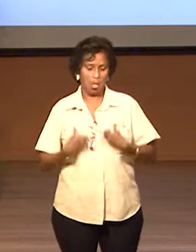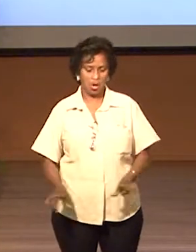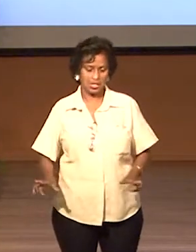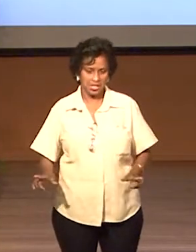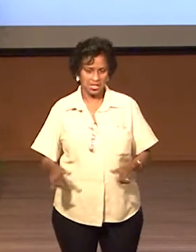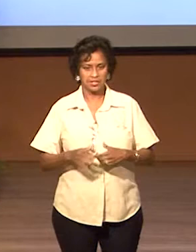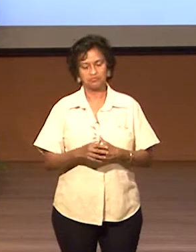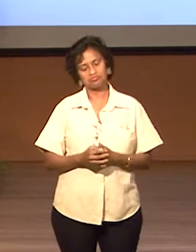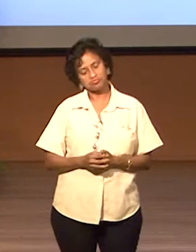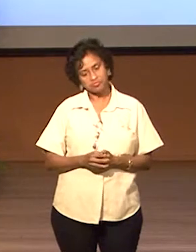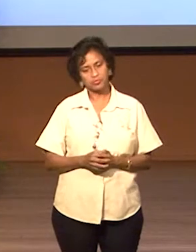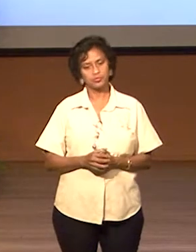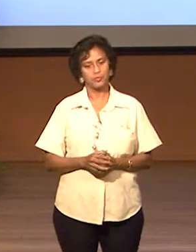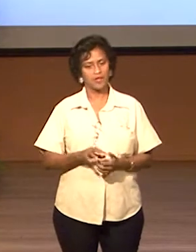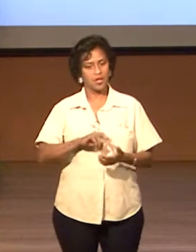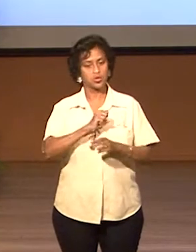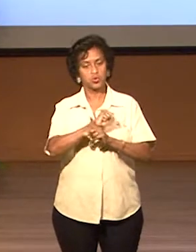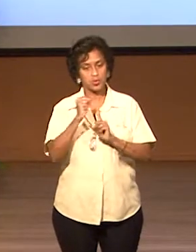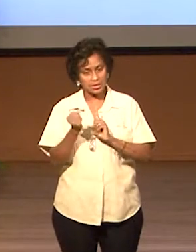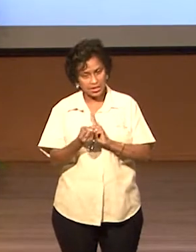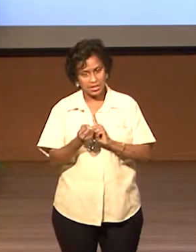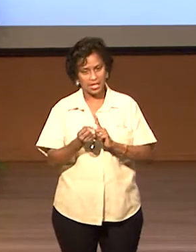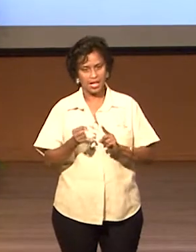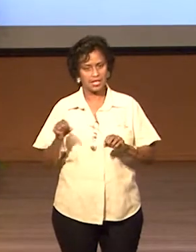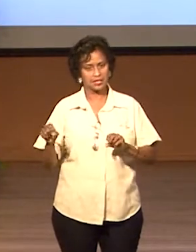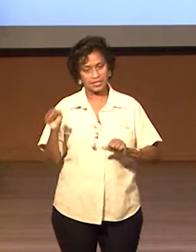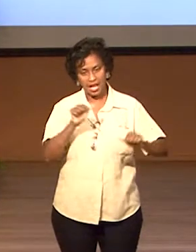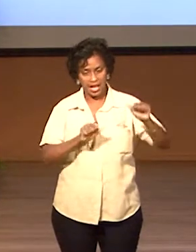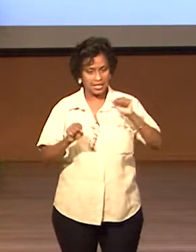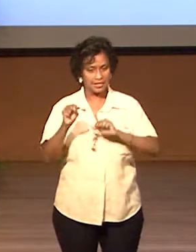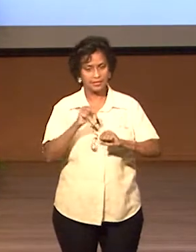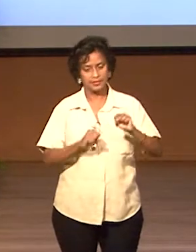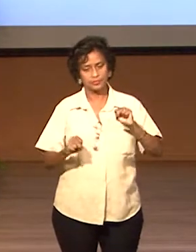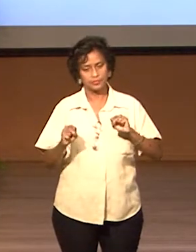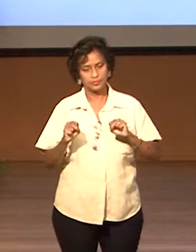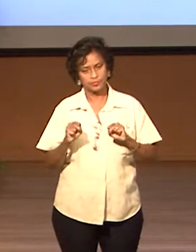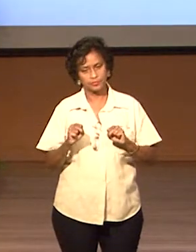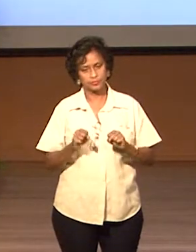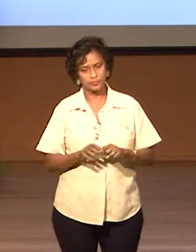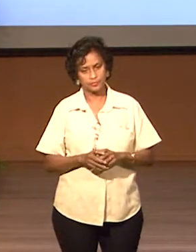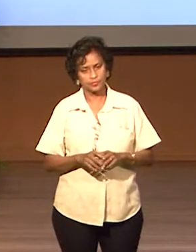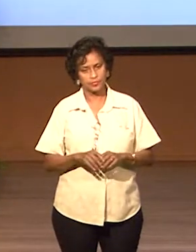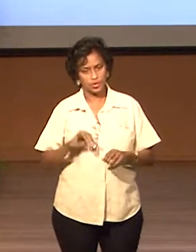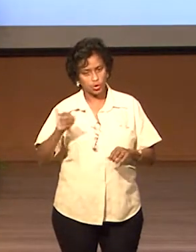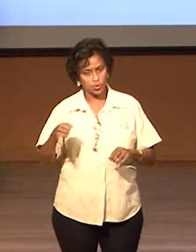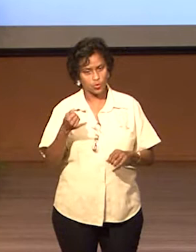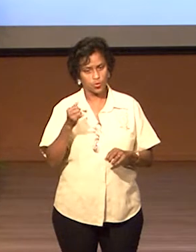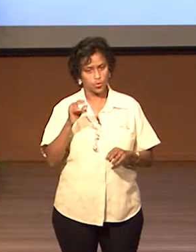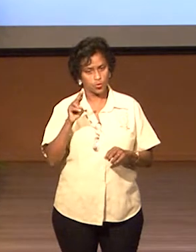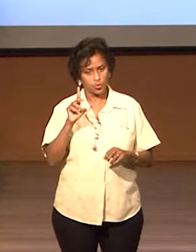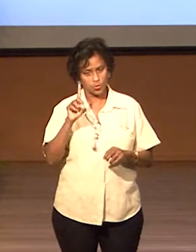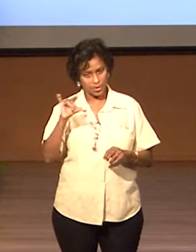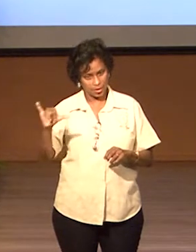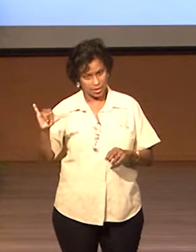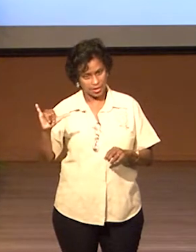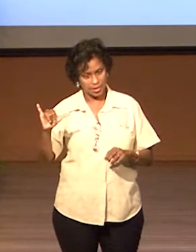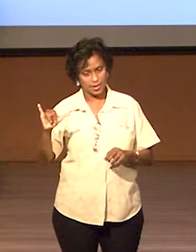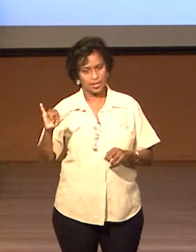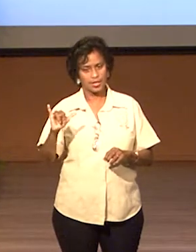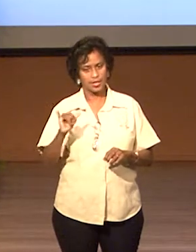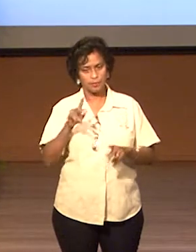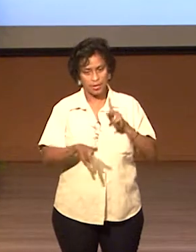a social scientist named Judy Singer, she came up with this concept of neurodiversity, and the idea that people who have